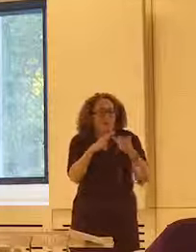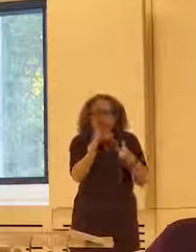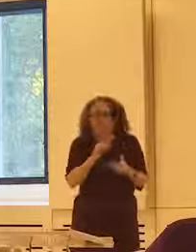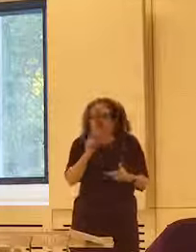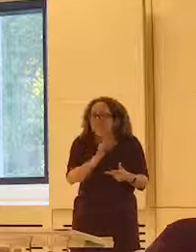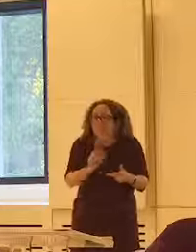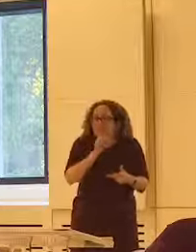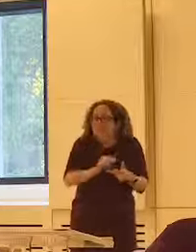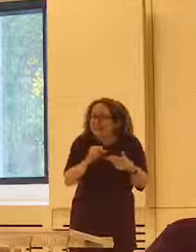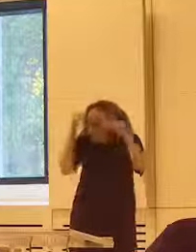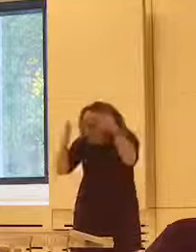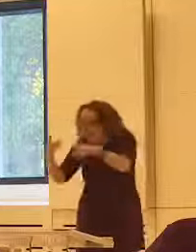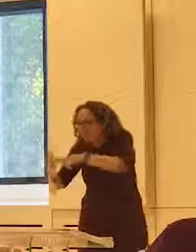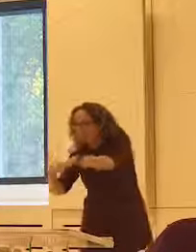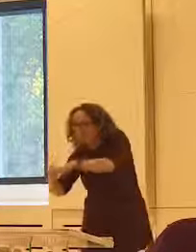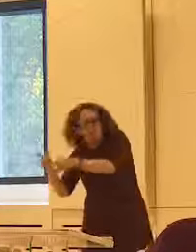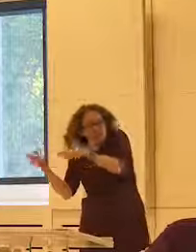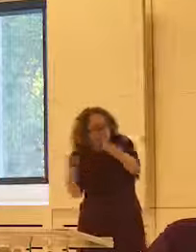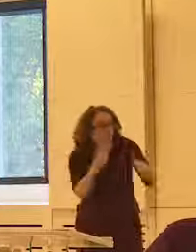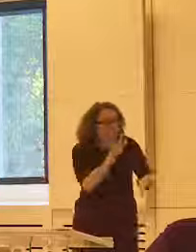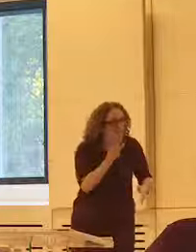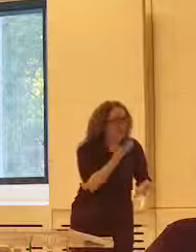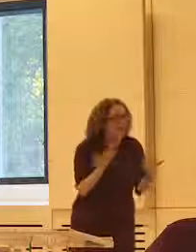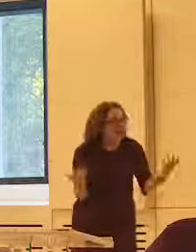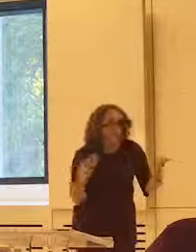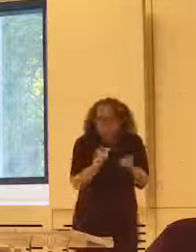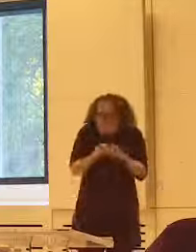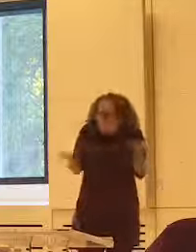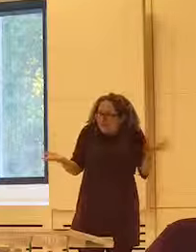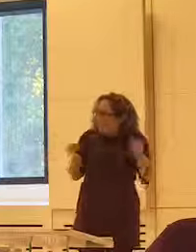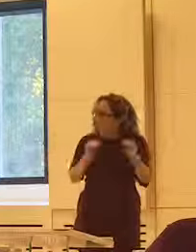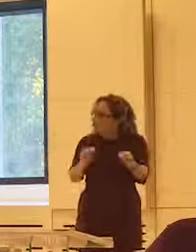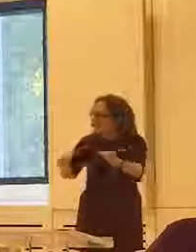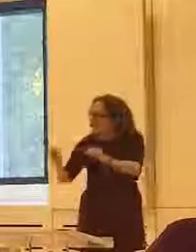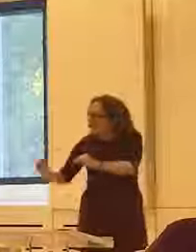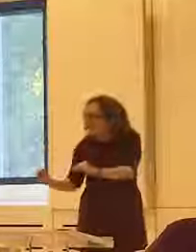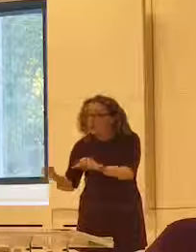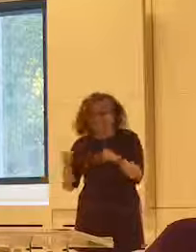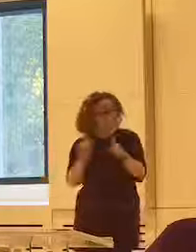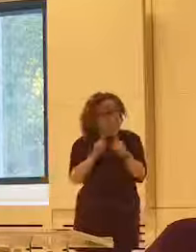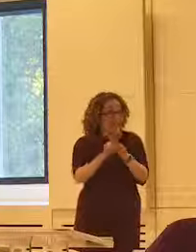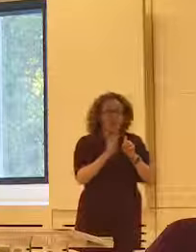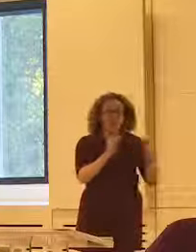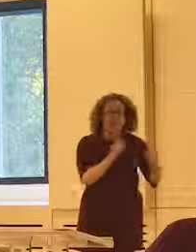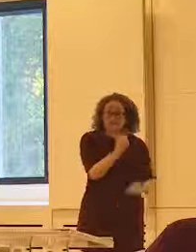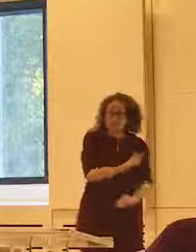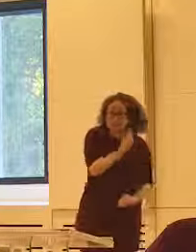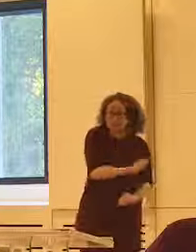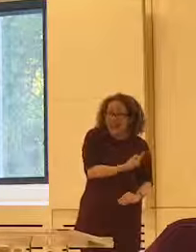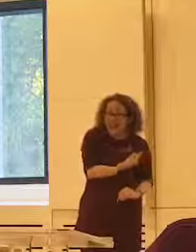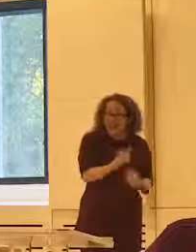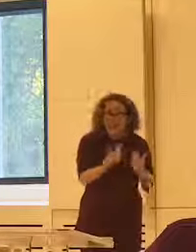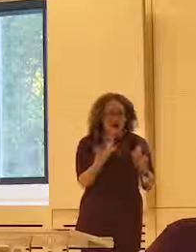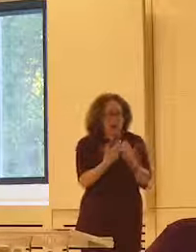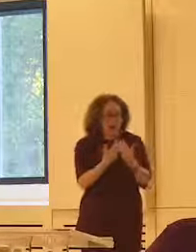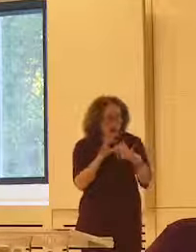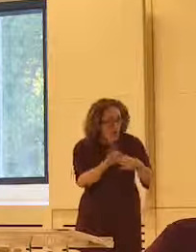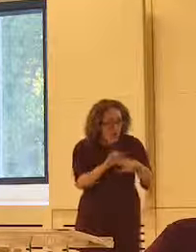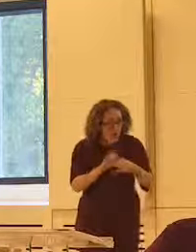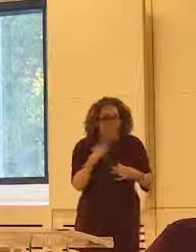sign, having to go through speech therapy, being forced to speak. It's a waste of education in a way.